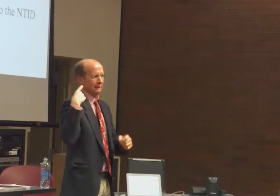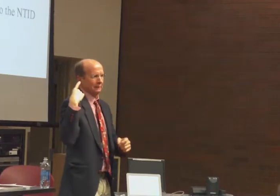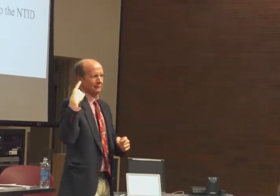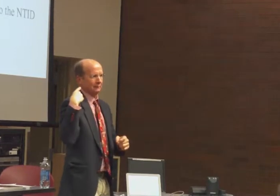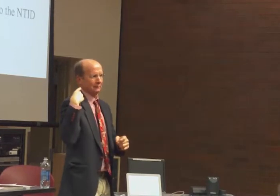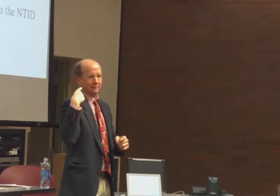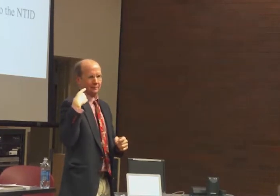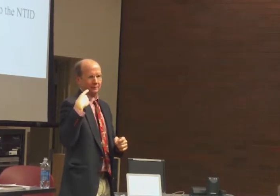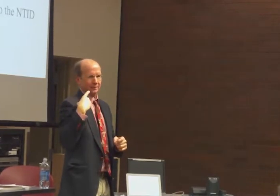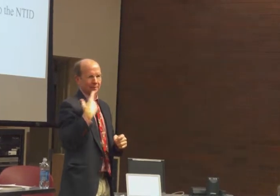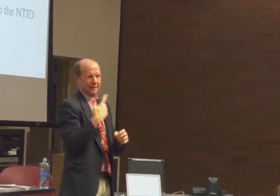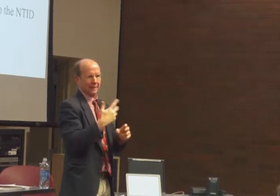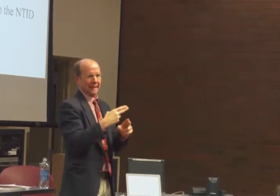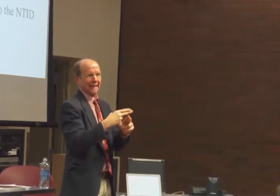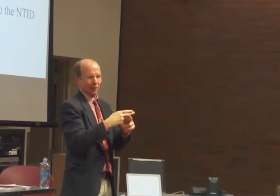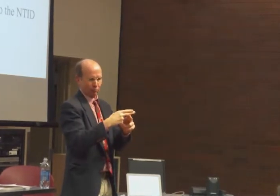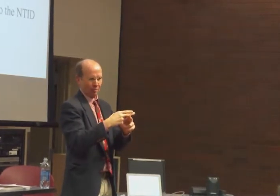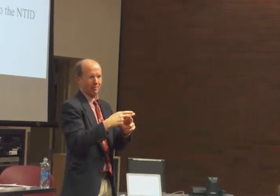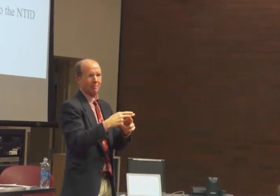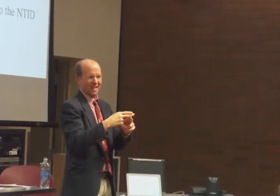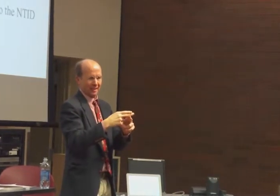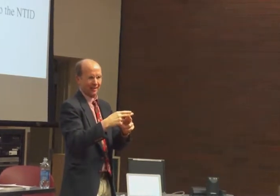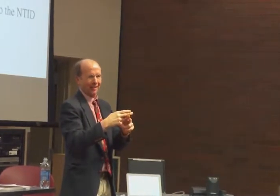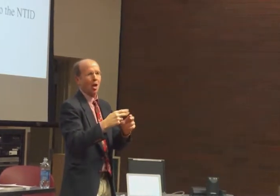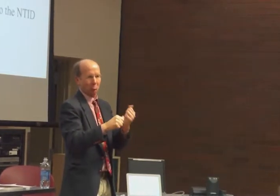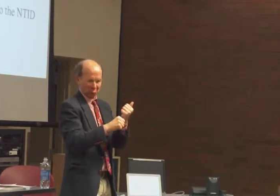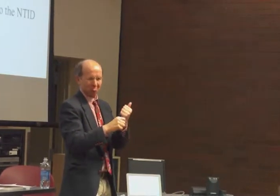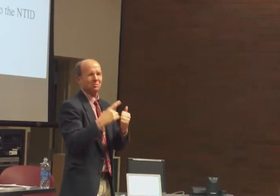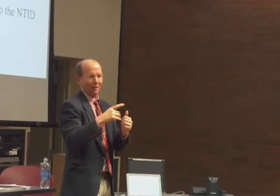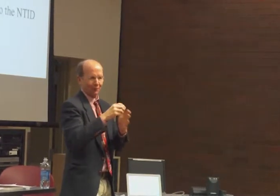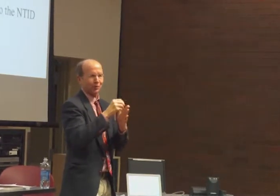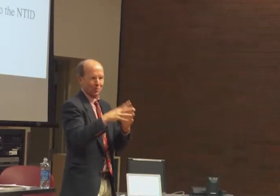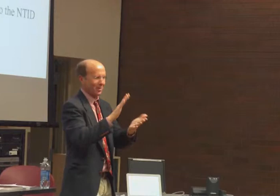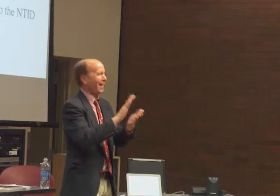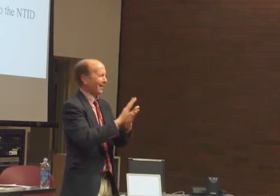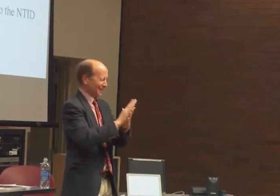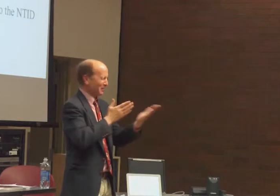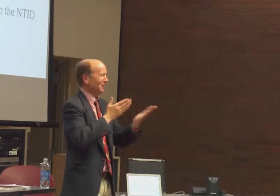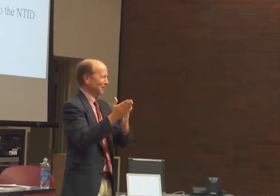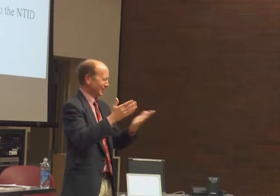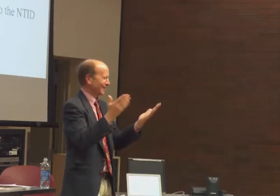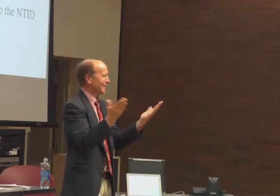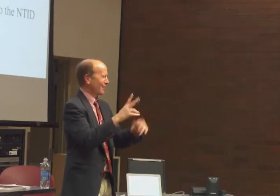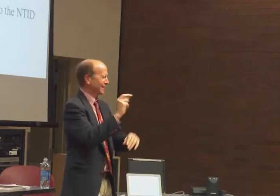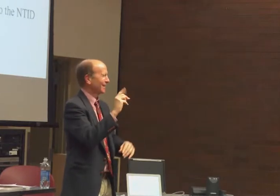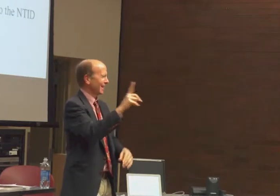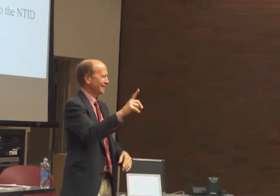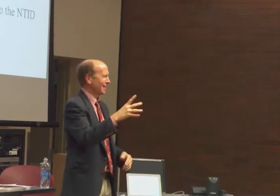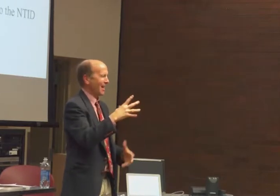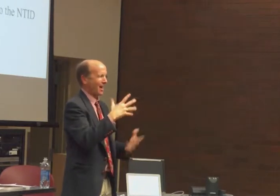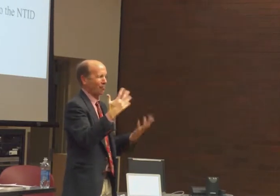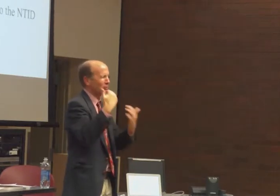and I am the Associate Dean for Student and Academic Services.